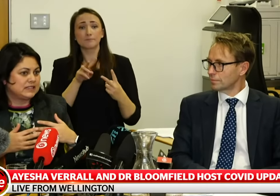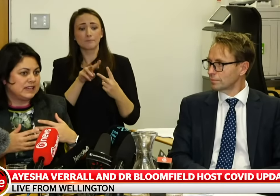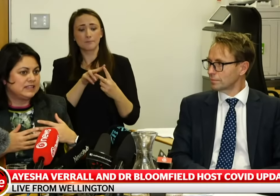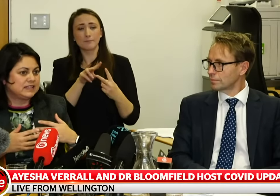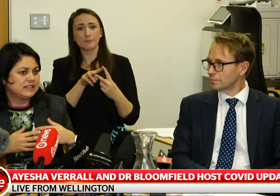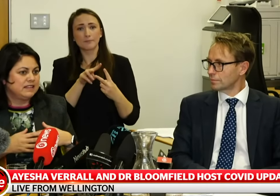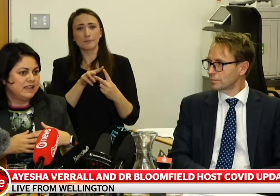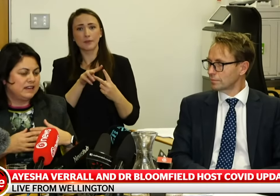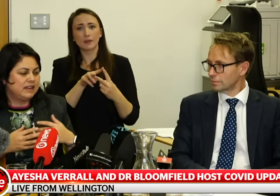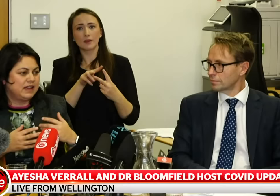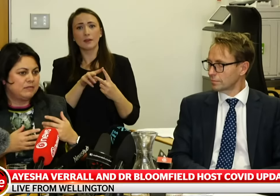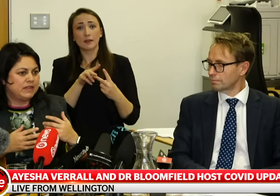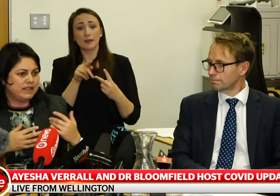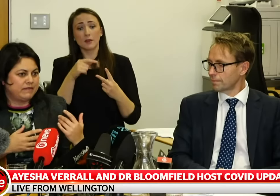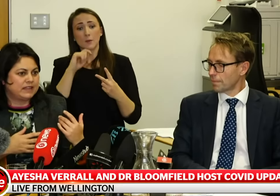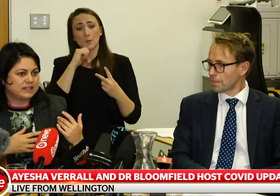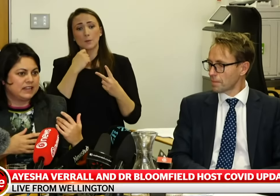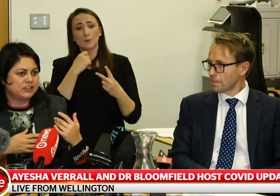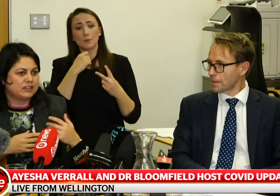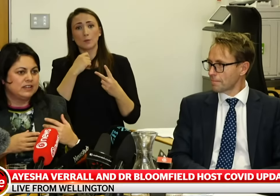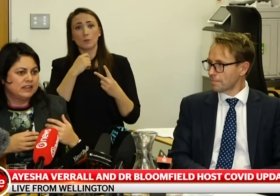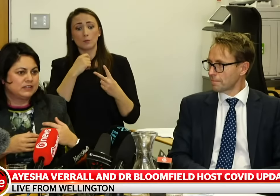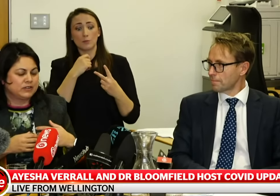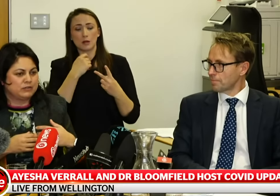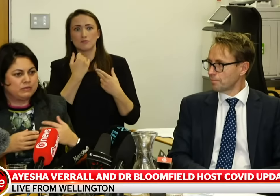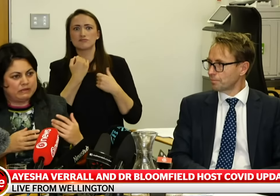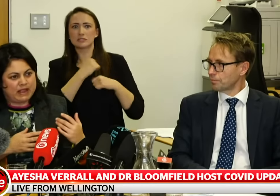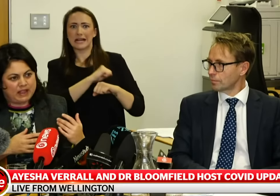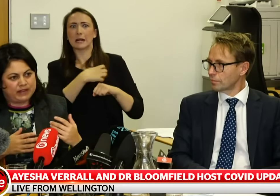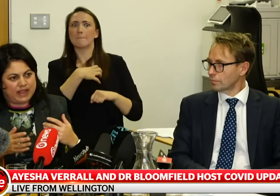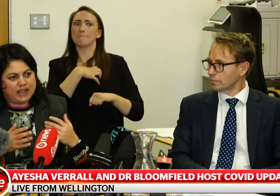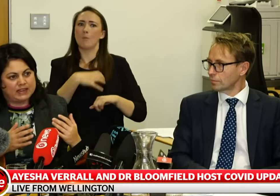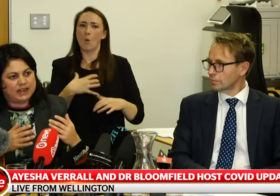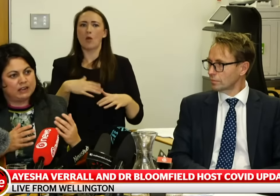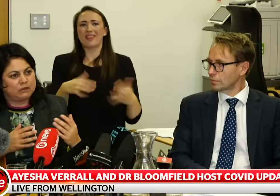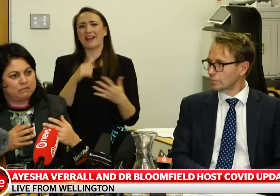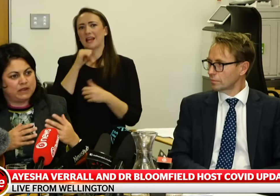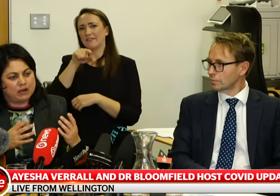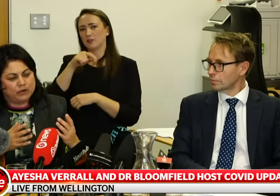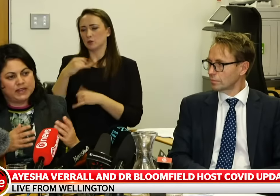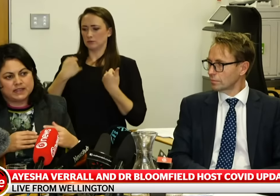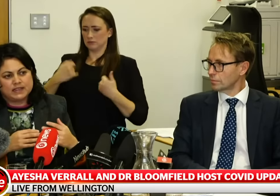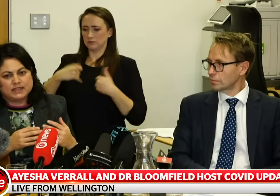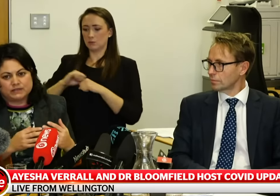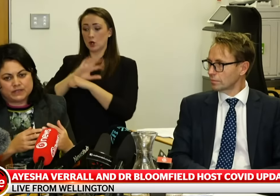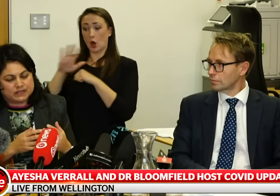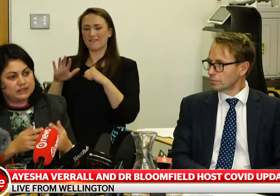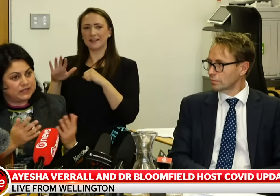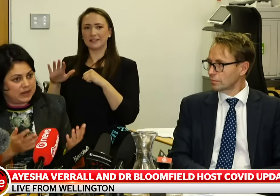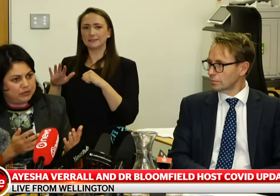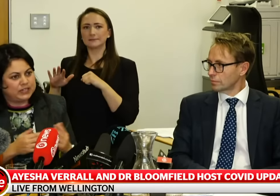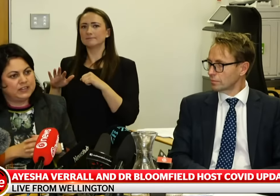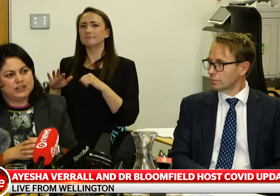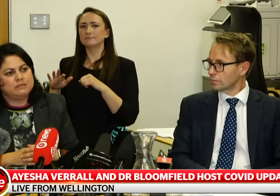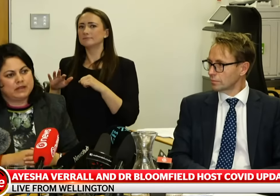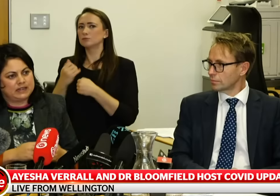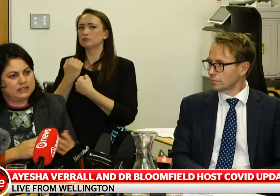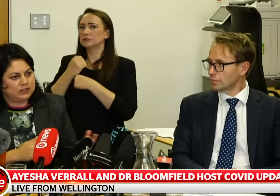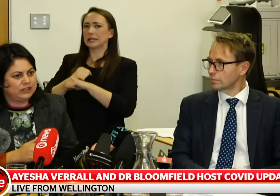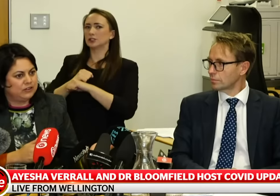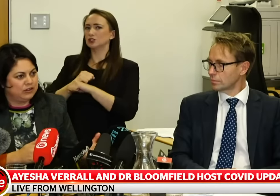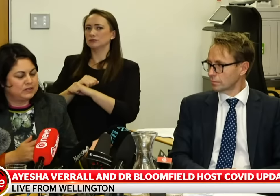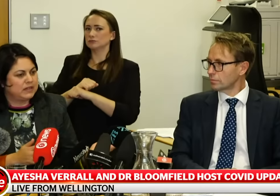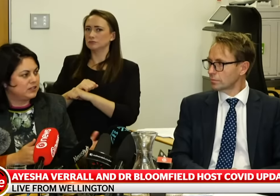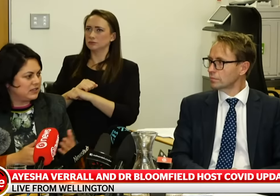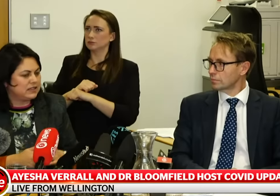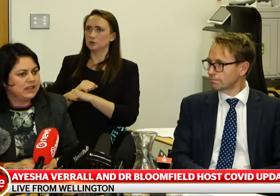it's less than vaccination. So having had an outbreak gives some protection, but it is